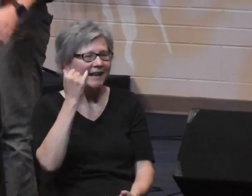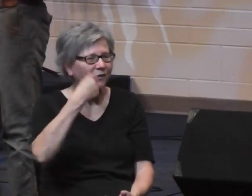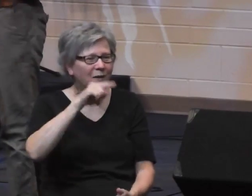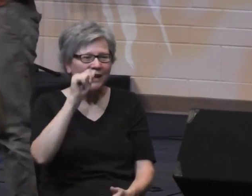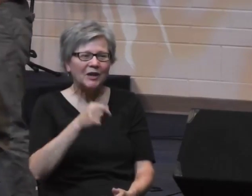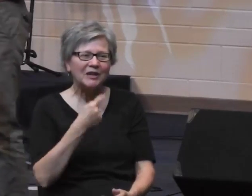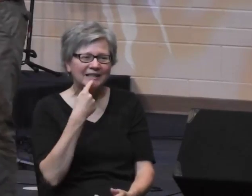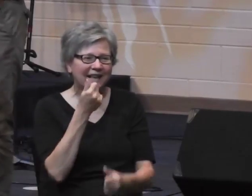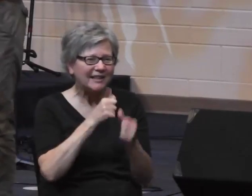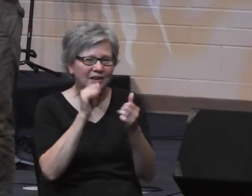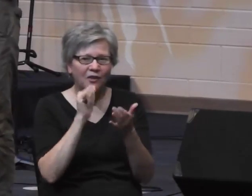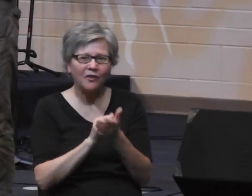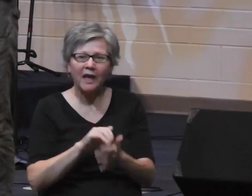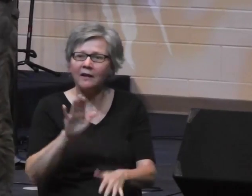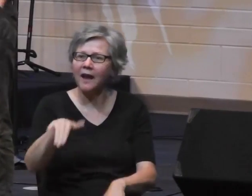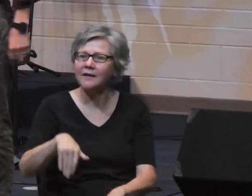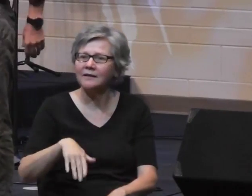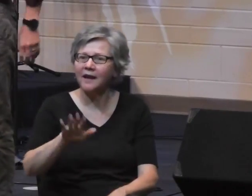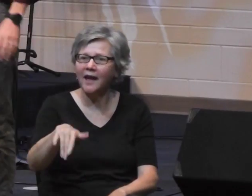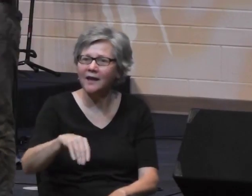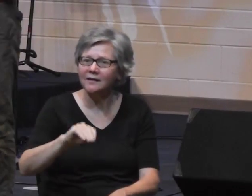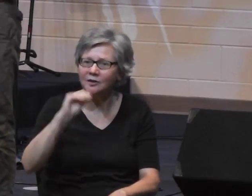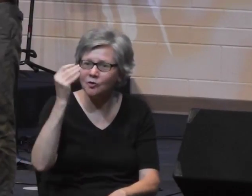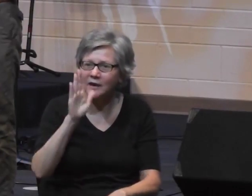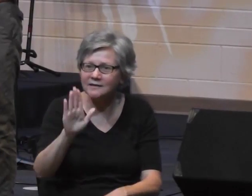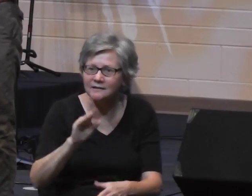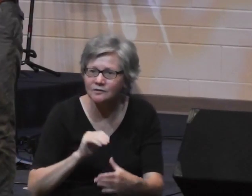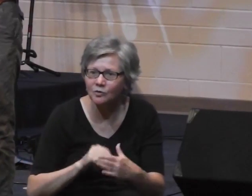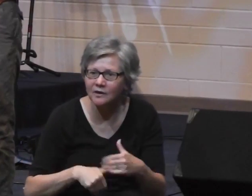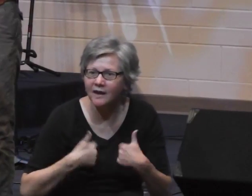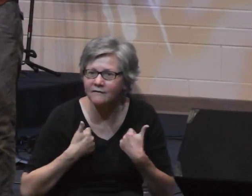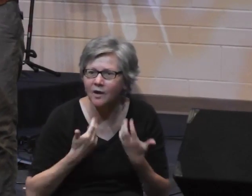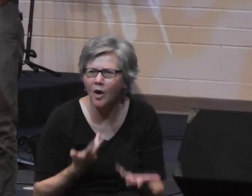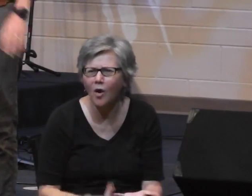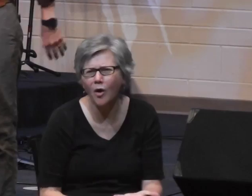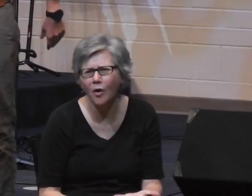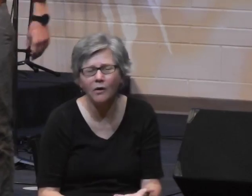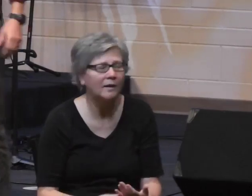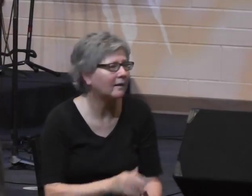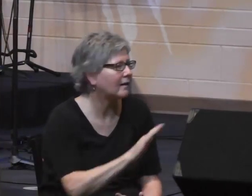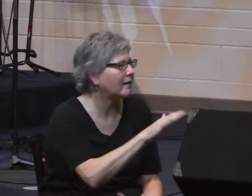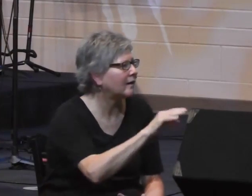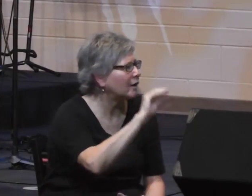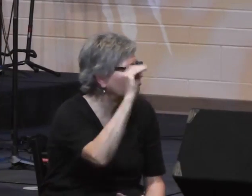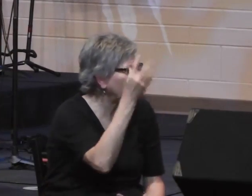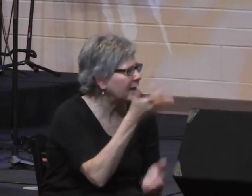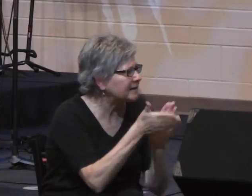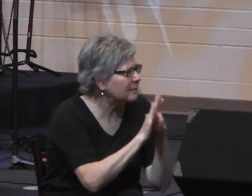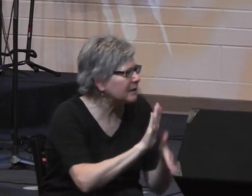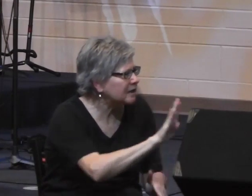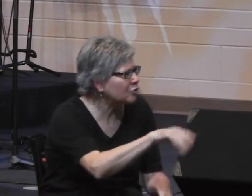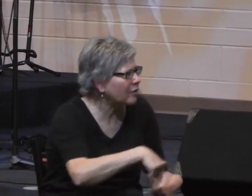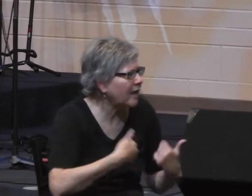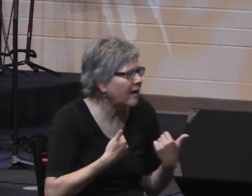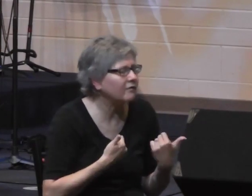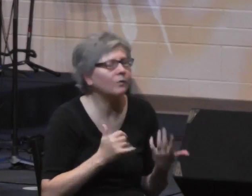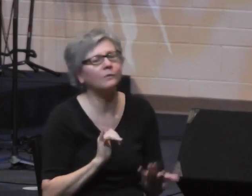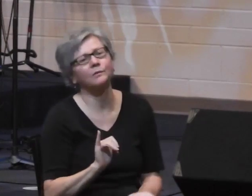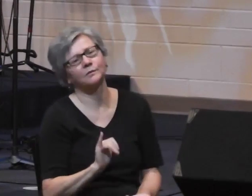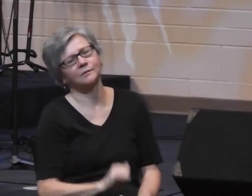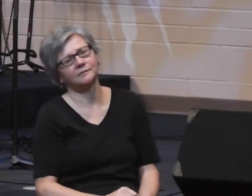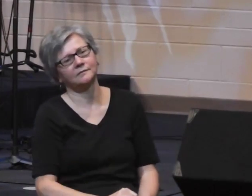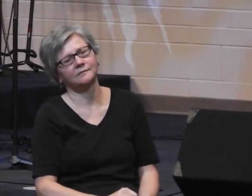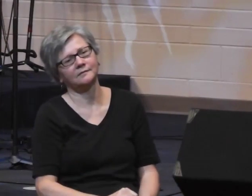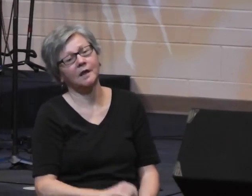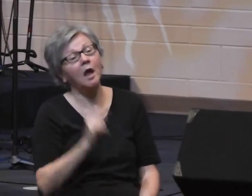one another's lives? Hey, grace and peace into your life. Just, oh man, grace and peace into your life. He wrote to a church